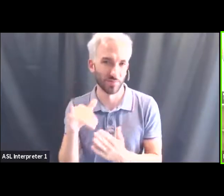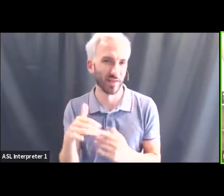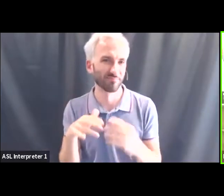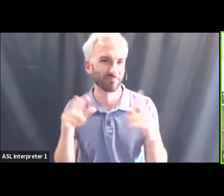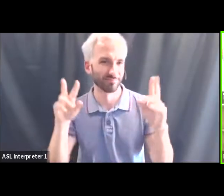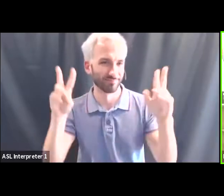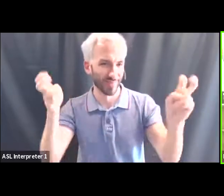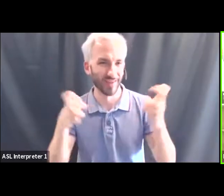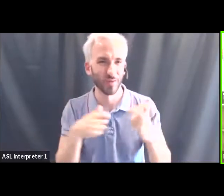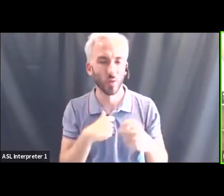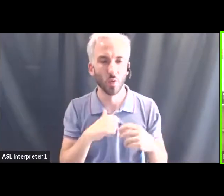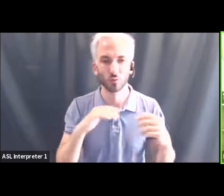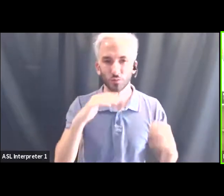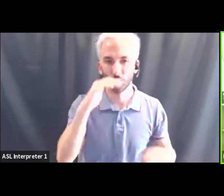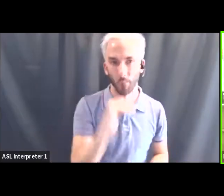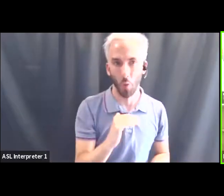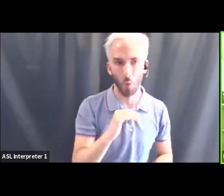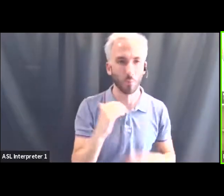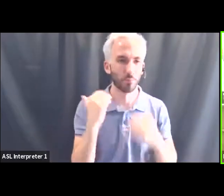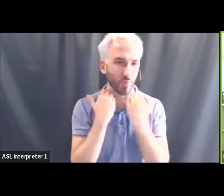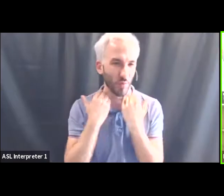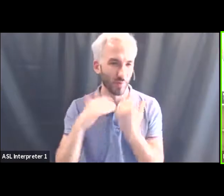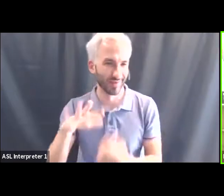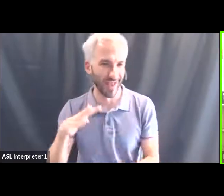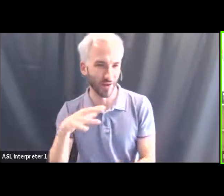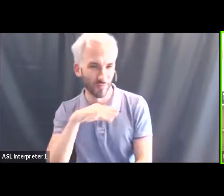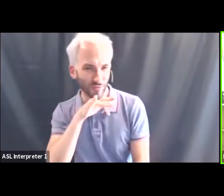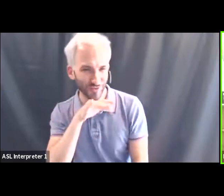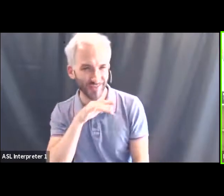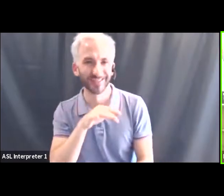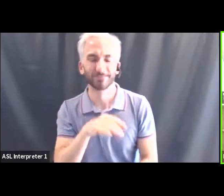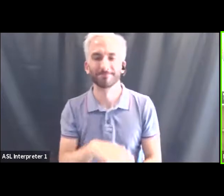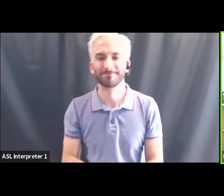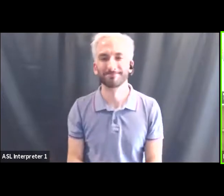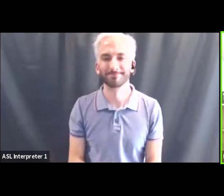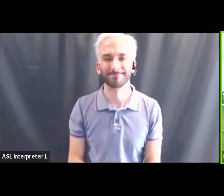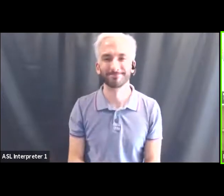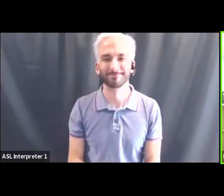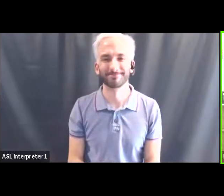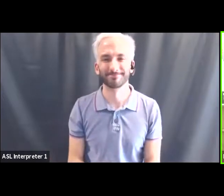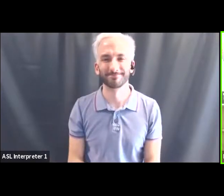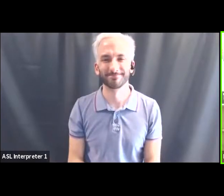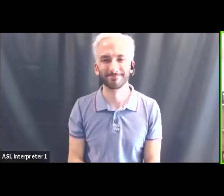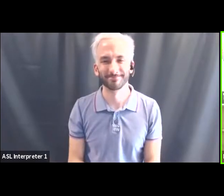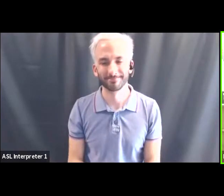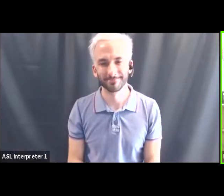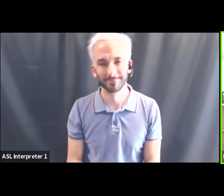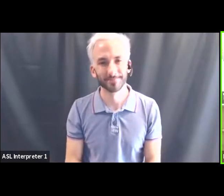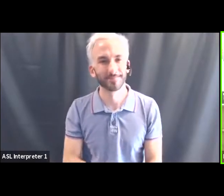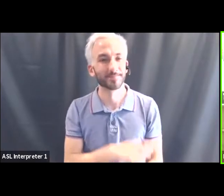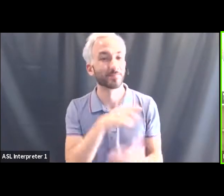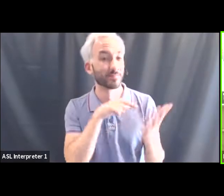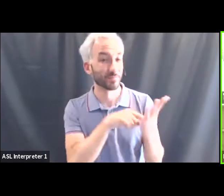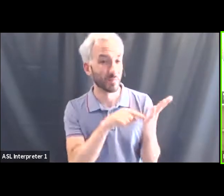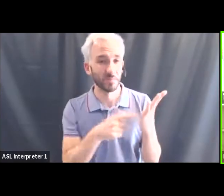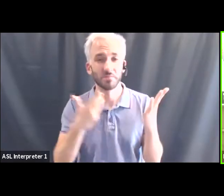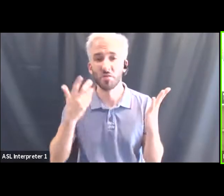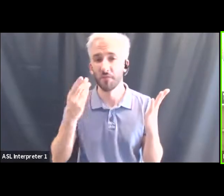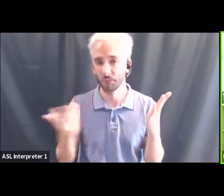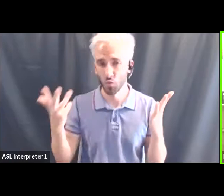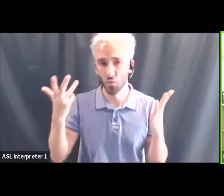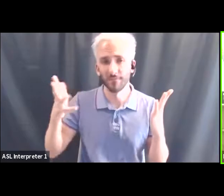Dirty. And I specifically picked a couple of essays in it that